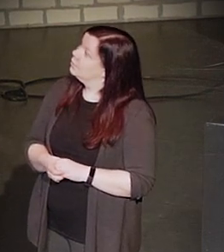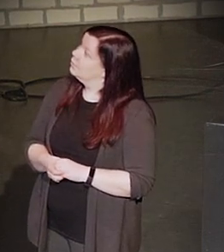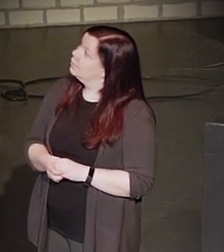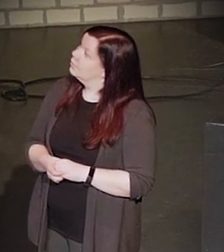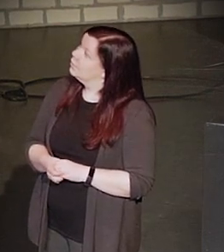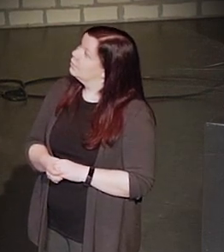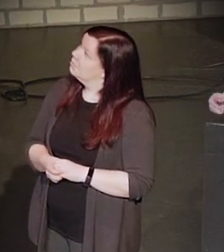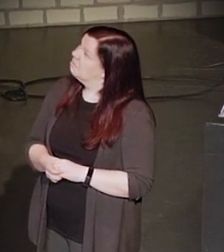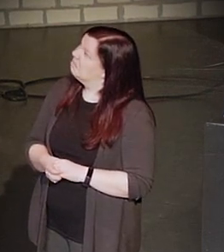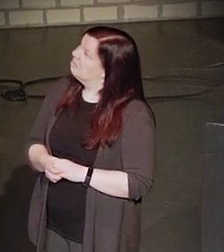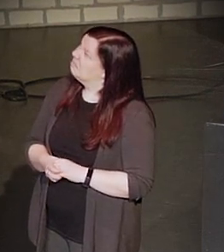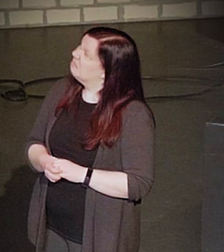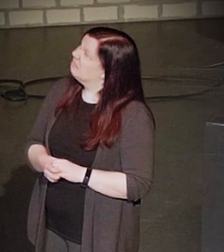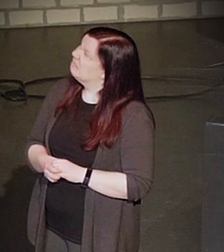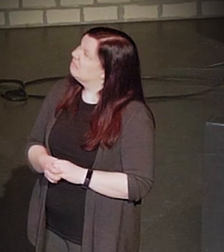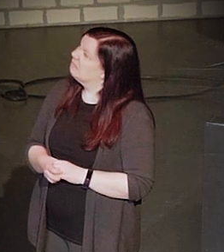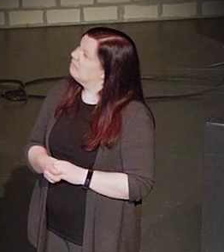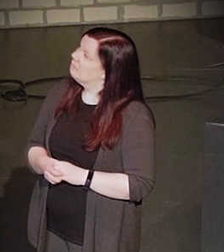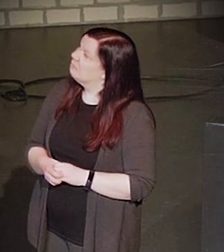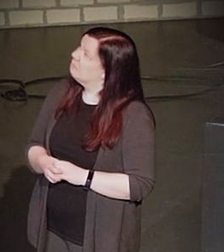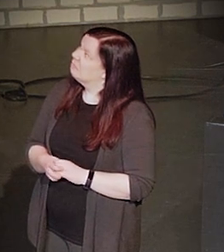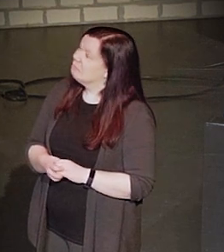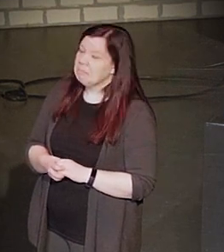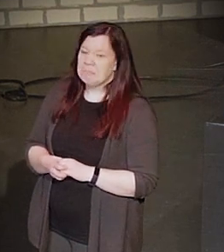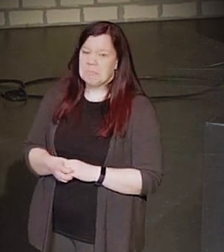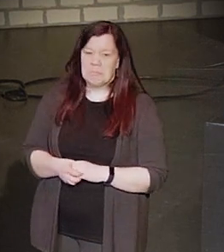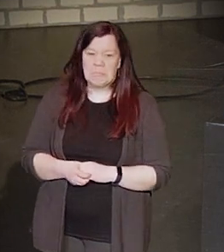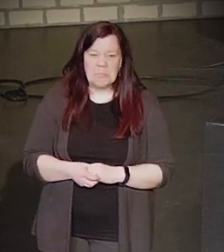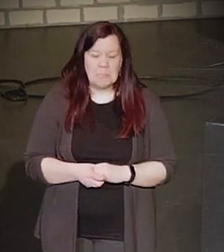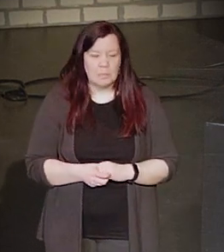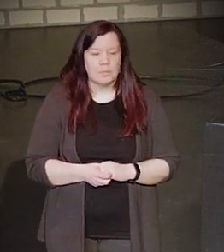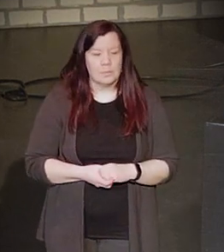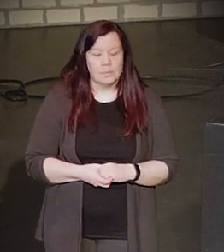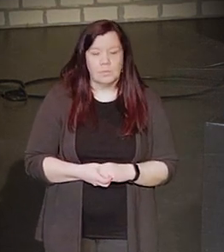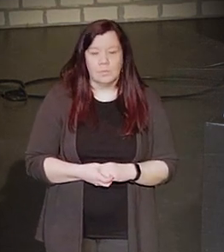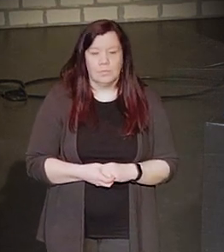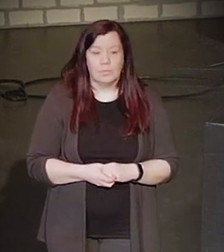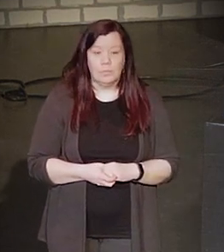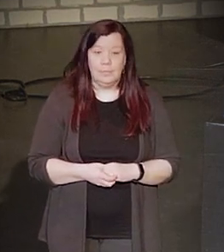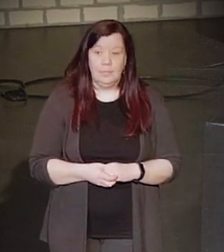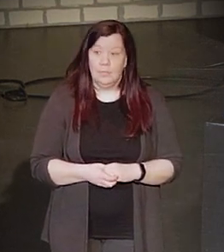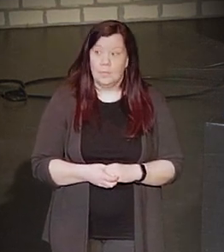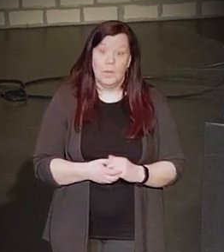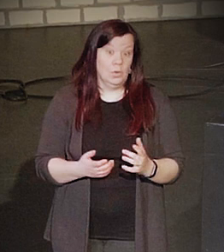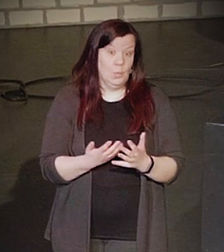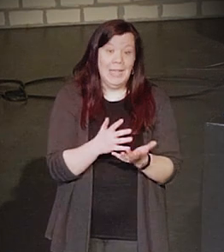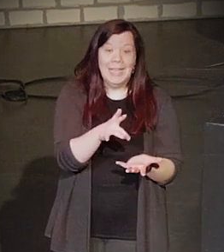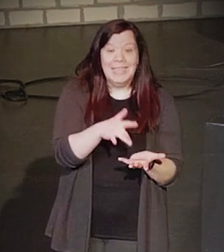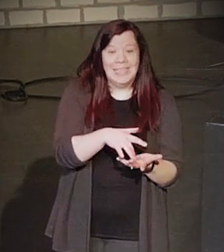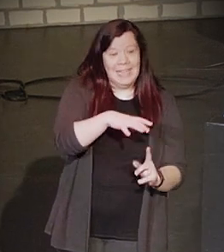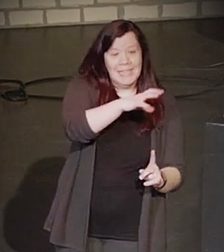ground, others embedded in bodies, yet some yet gripped by the hands. This was a whole bunch of